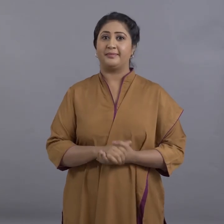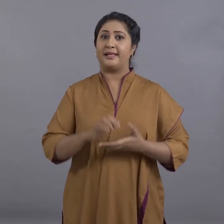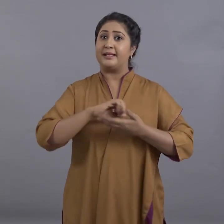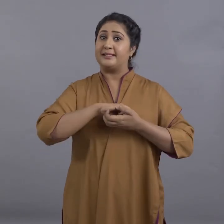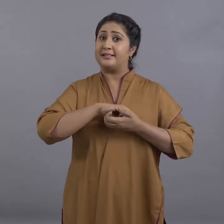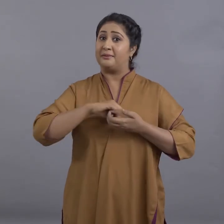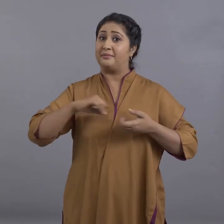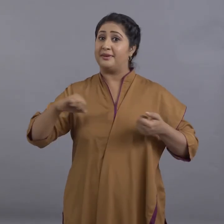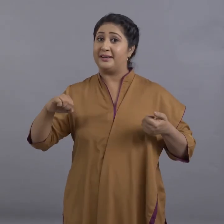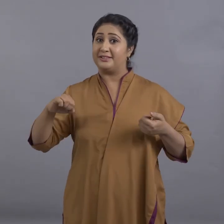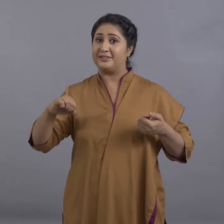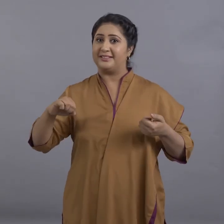Subtraction.